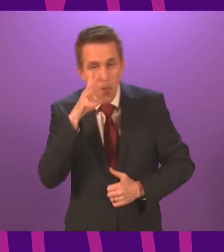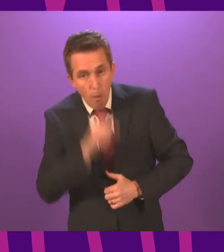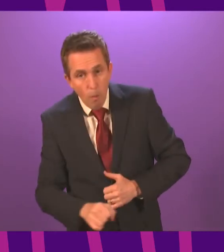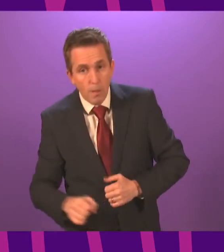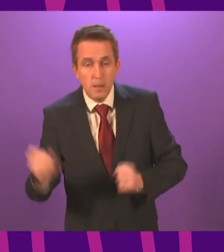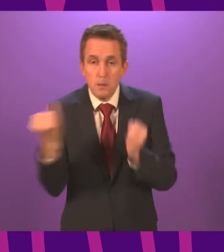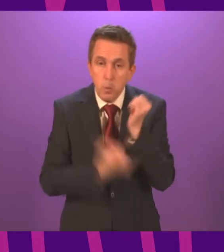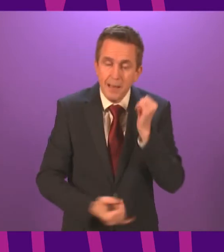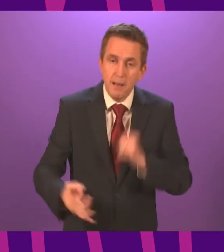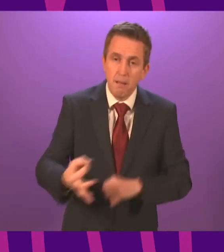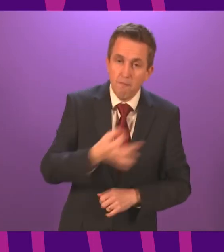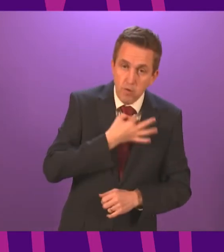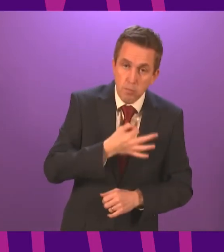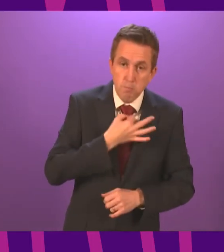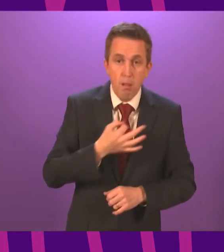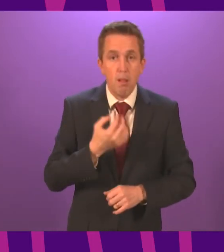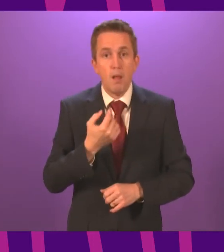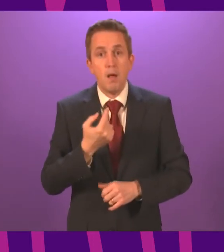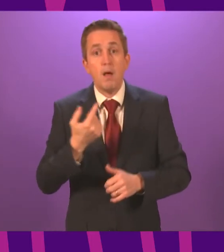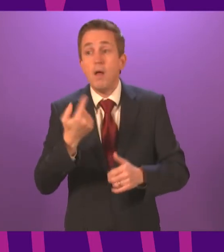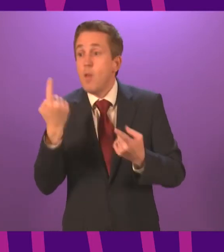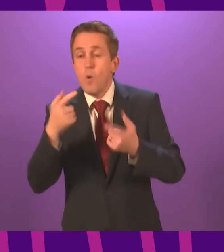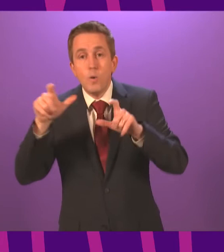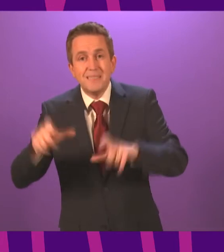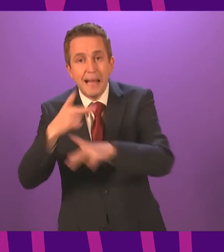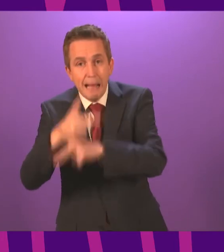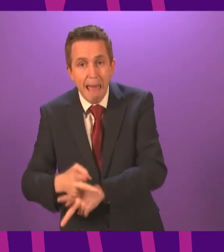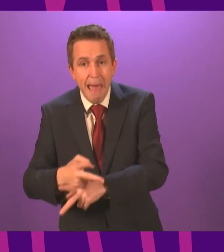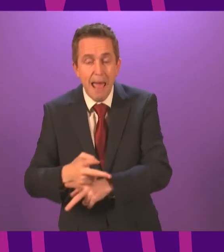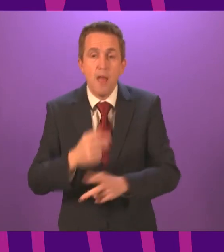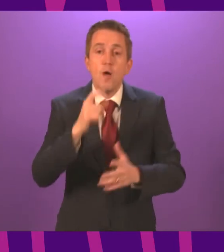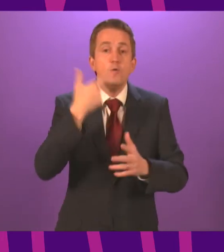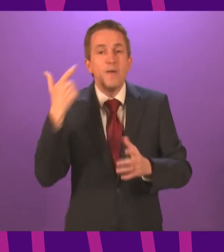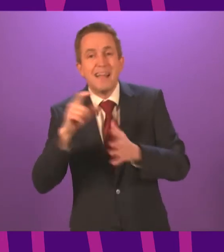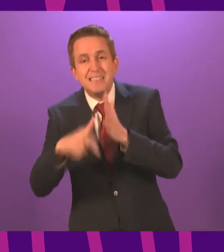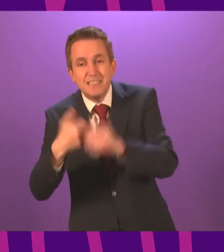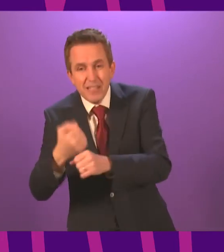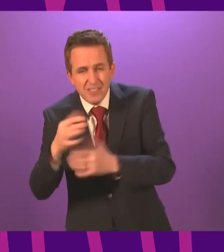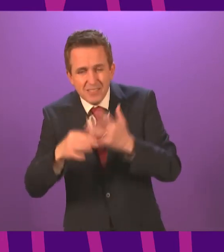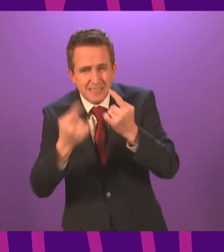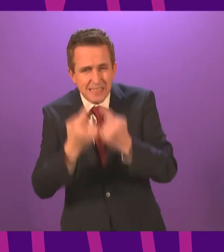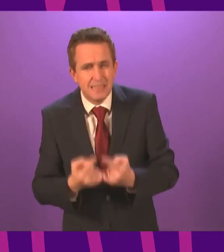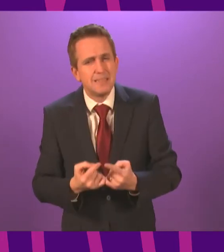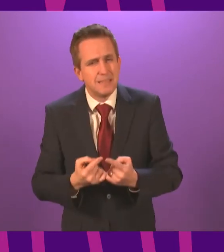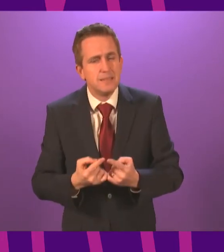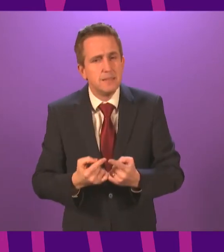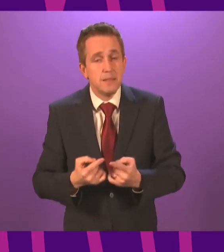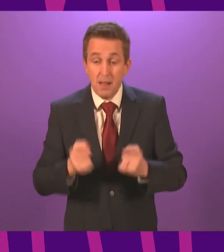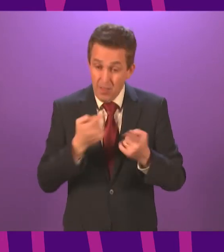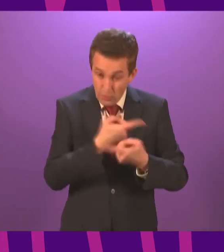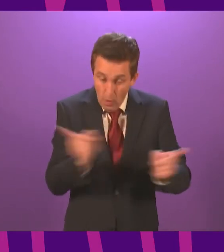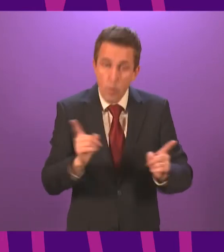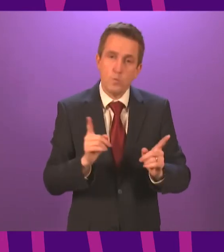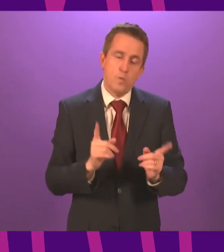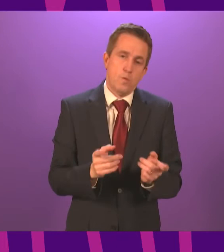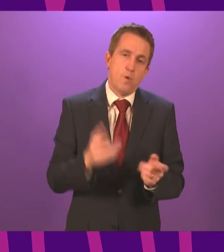the weak and the vulnerable, those in care homes, those with addictions, and the people at the cold face of this pandemic. And